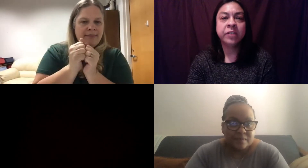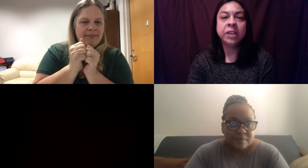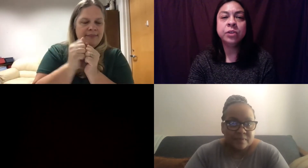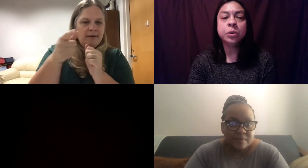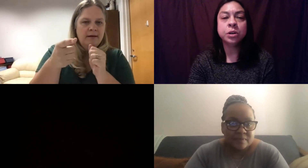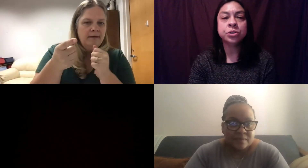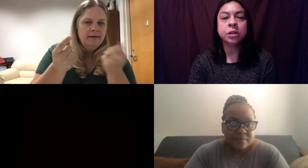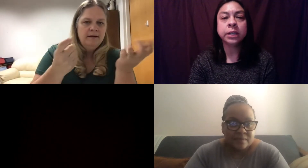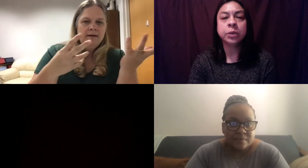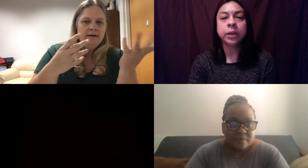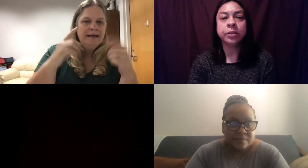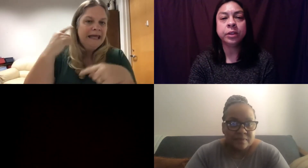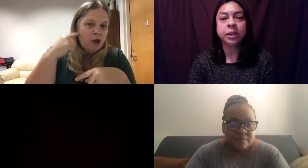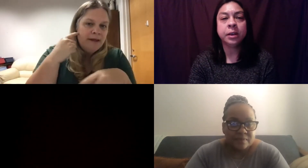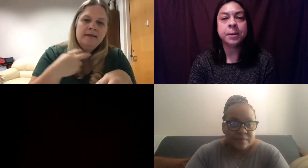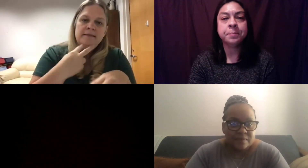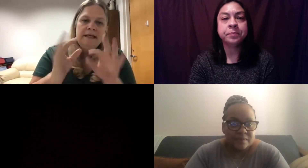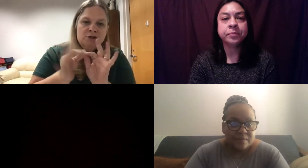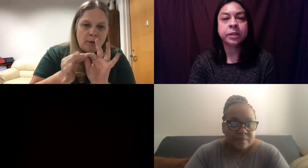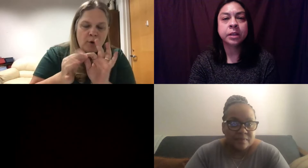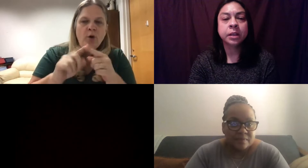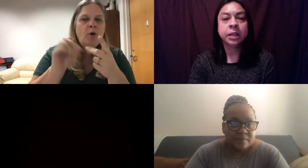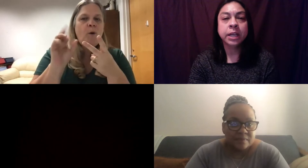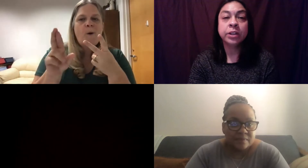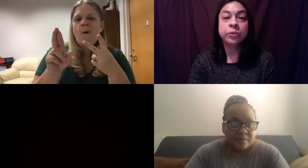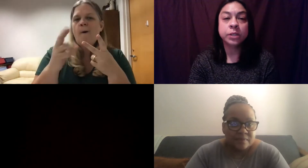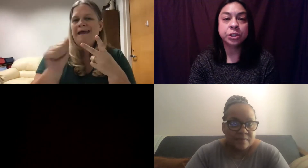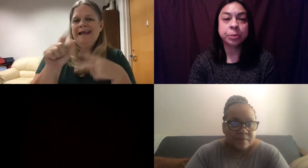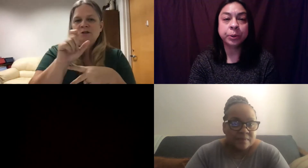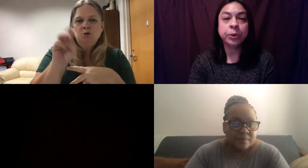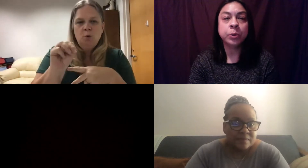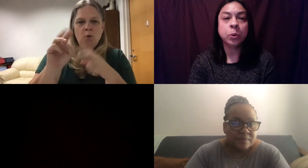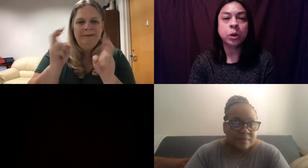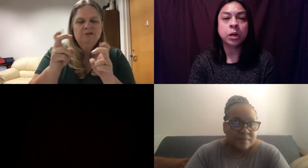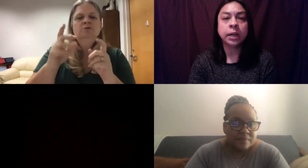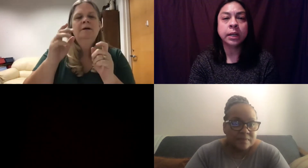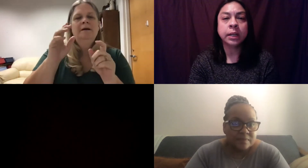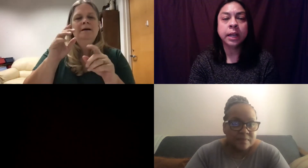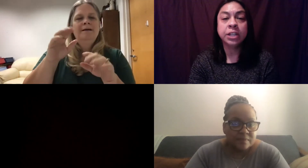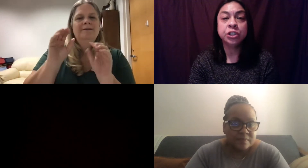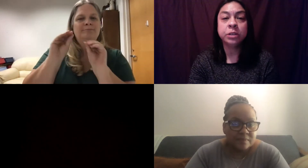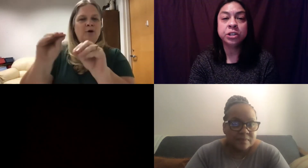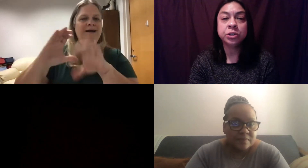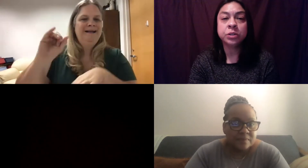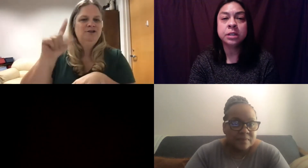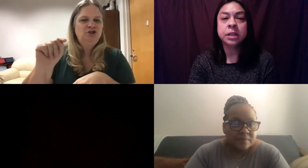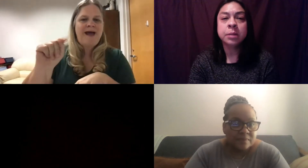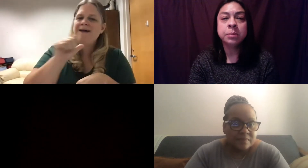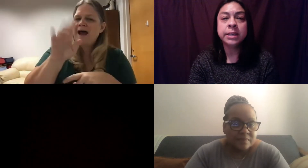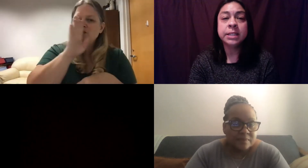If any of you are struggling with the hearing the voice interpreter or any Zoom